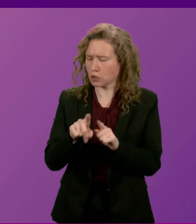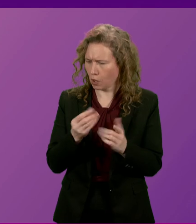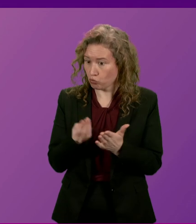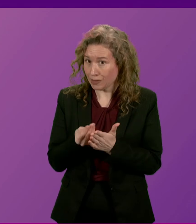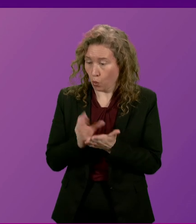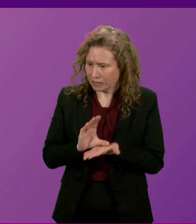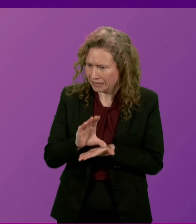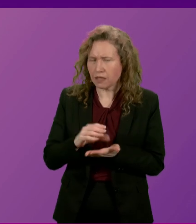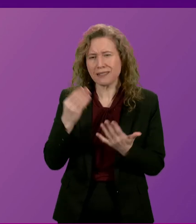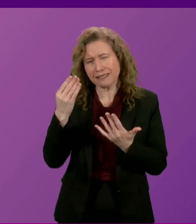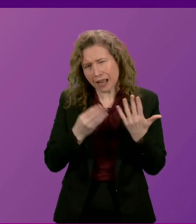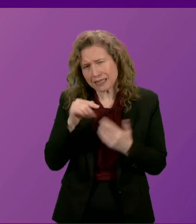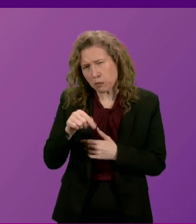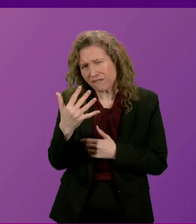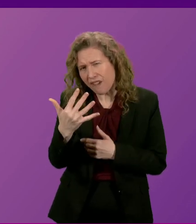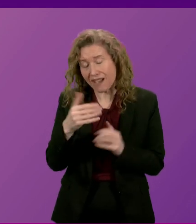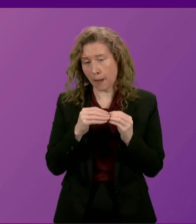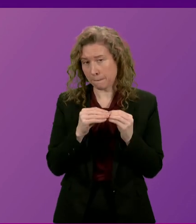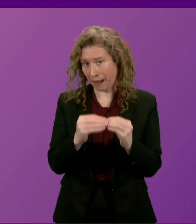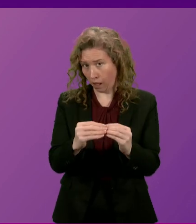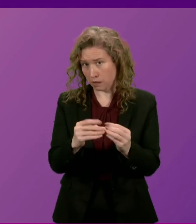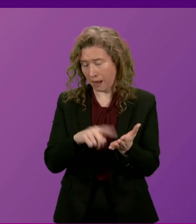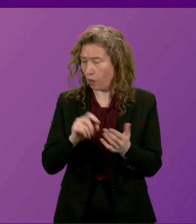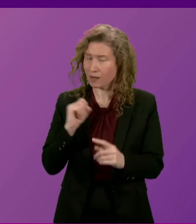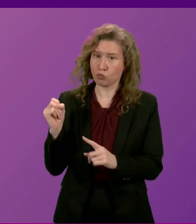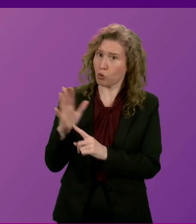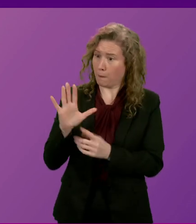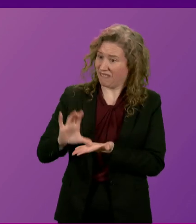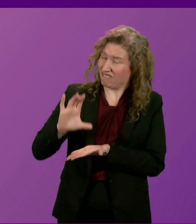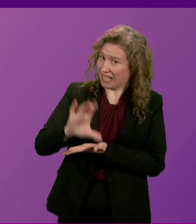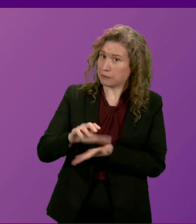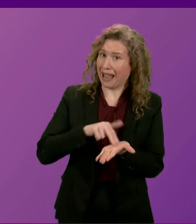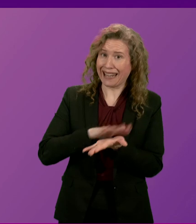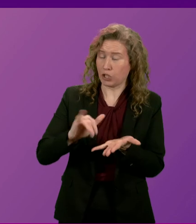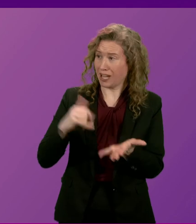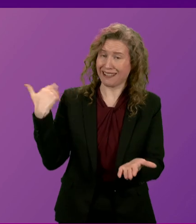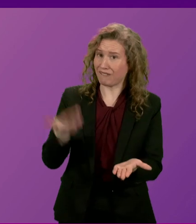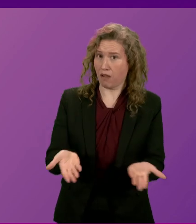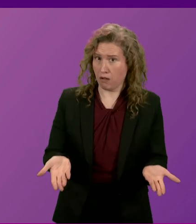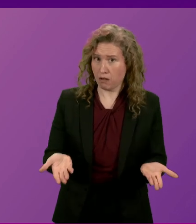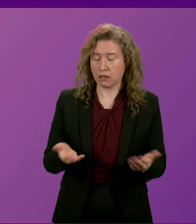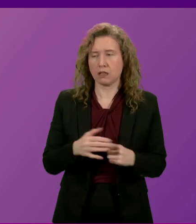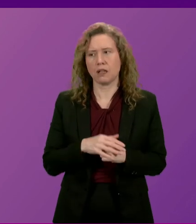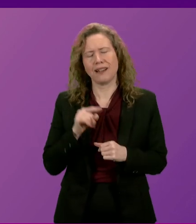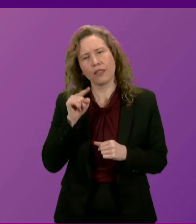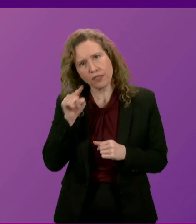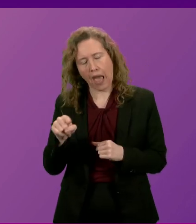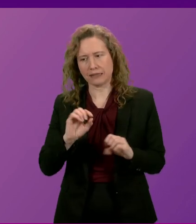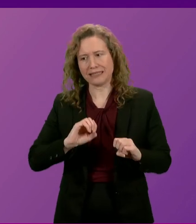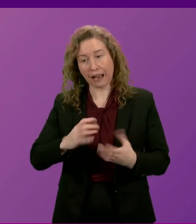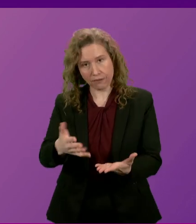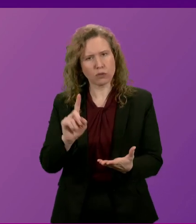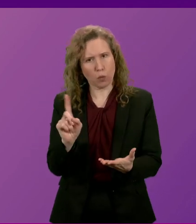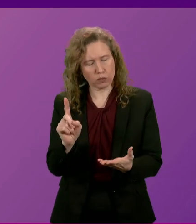at £19.5 billion, a record investment in the National Health Service, which of course is delivering for